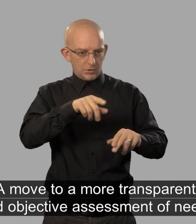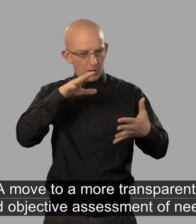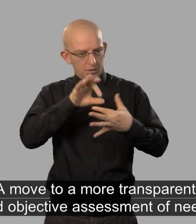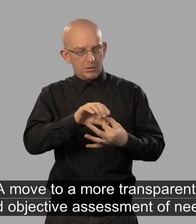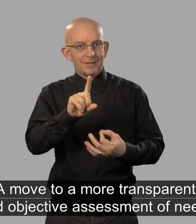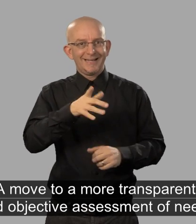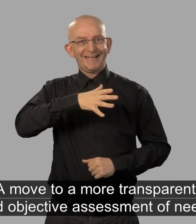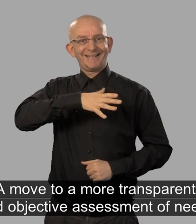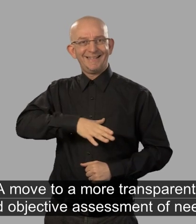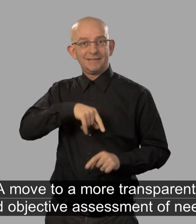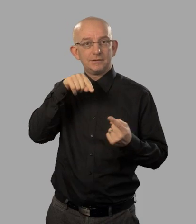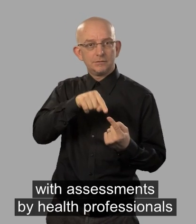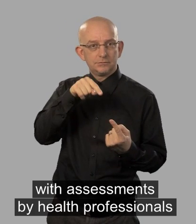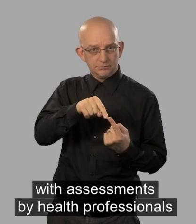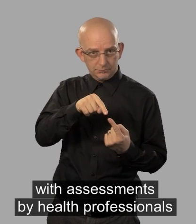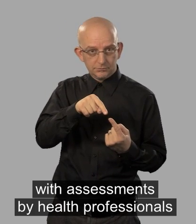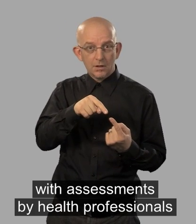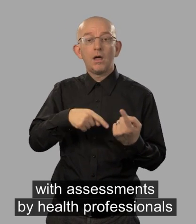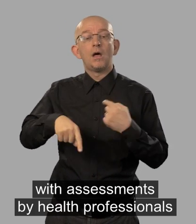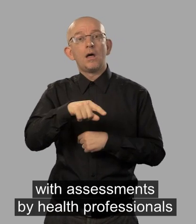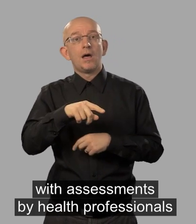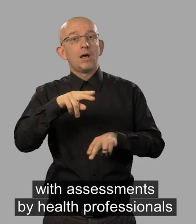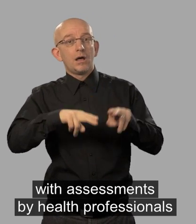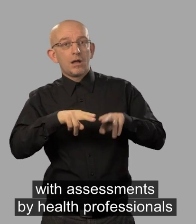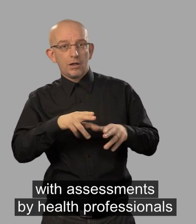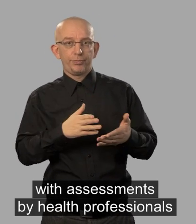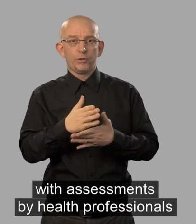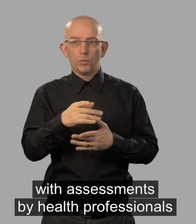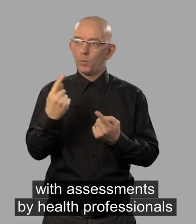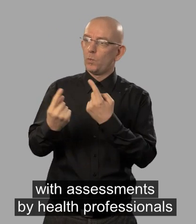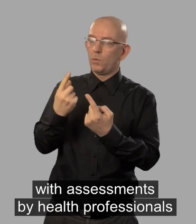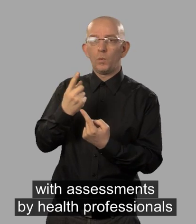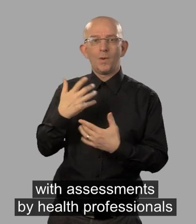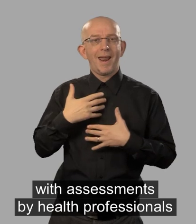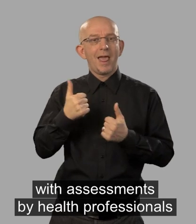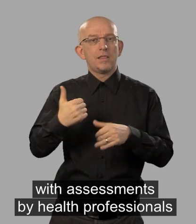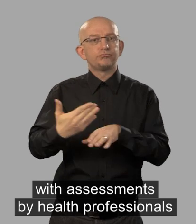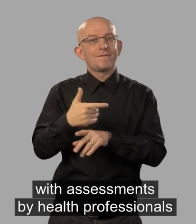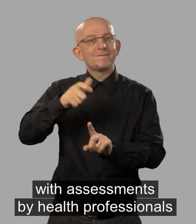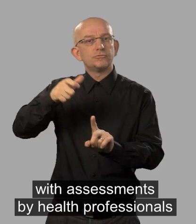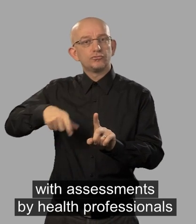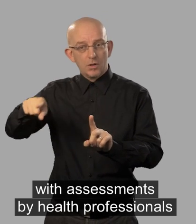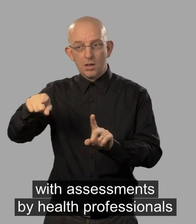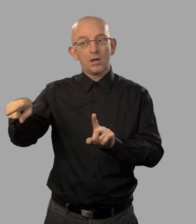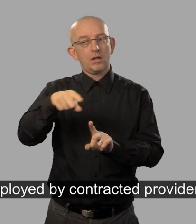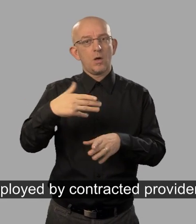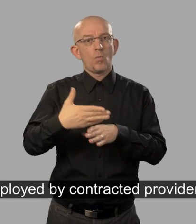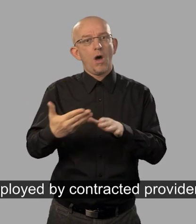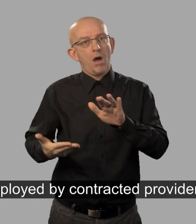need, with assessments by health professionals employed by contracted providers.